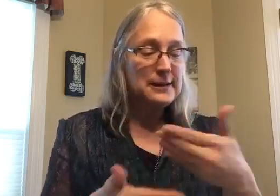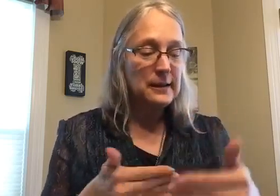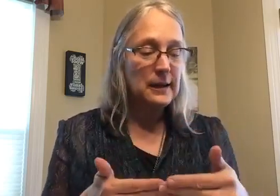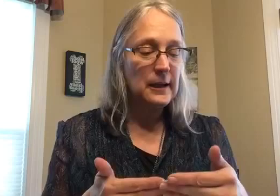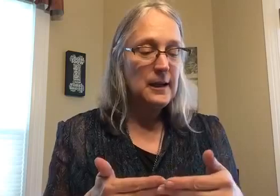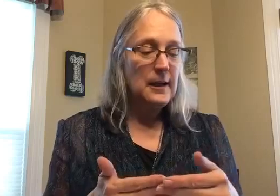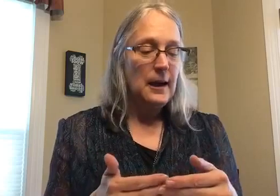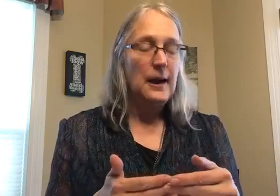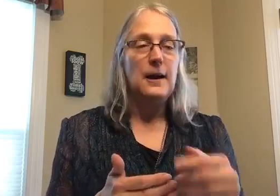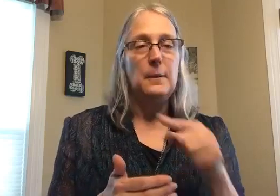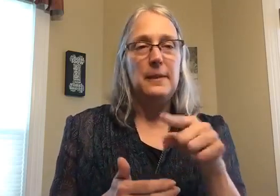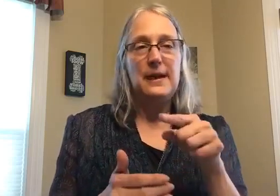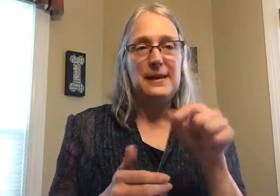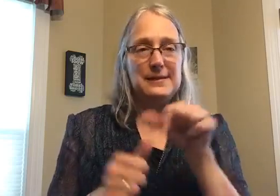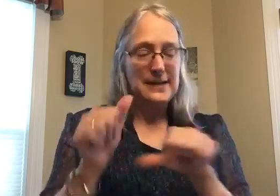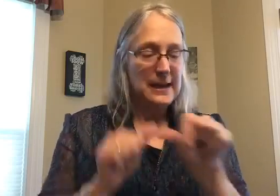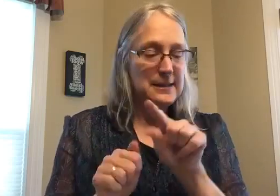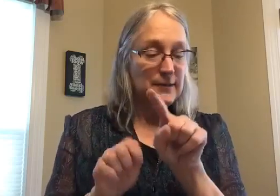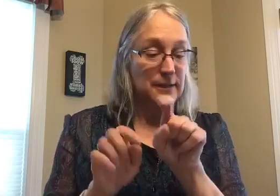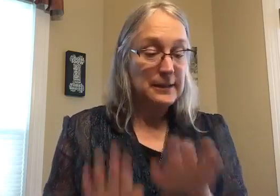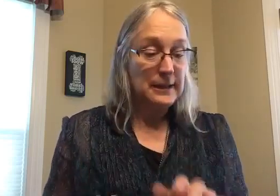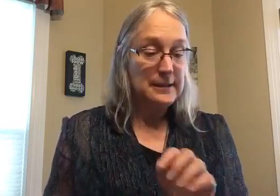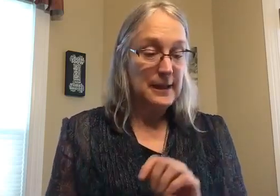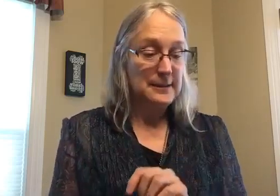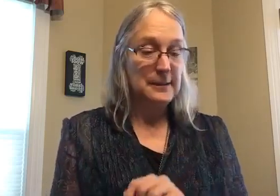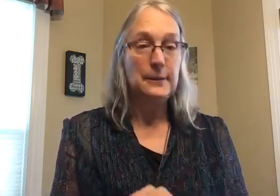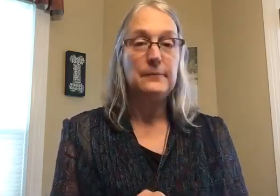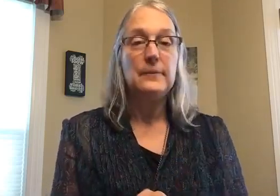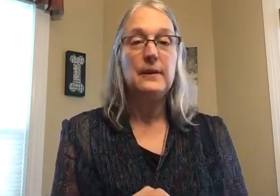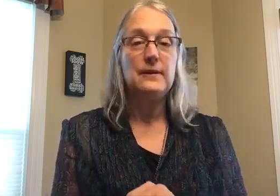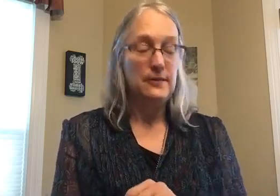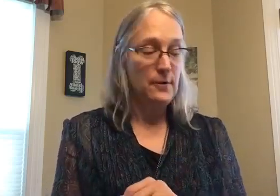distilling, and then scientifically testing. So